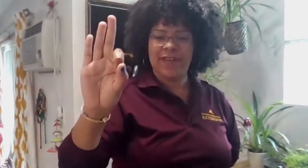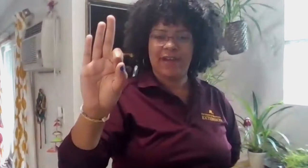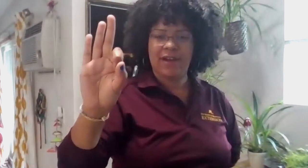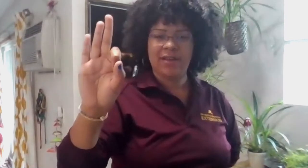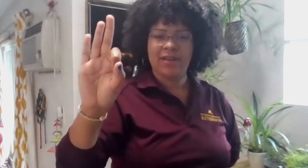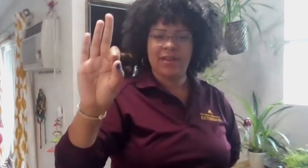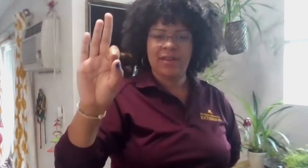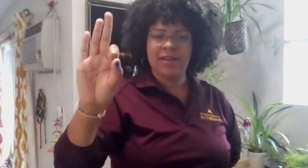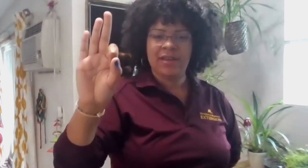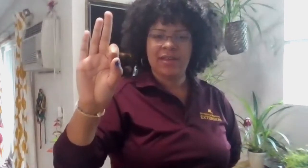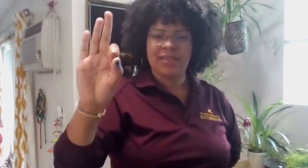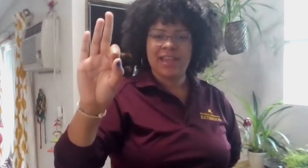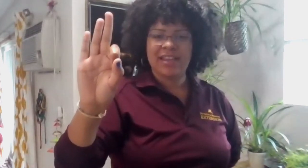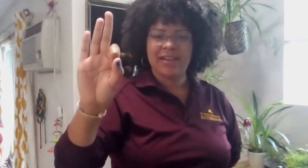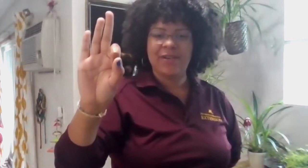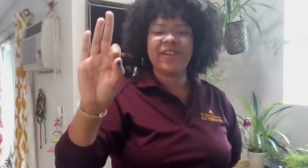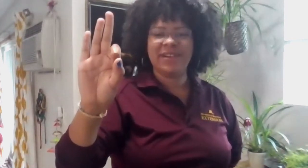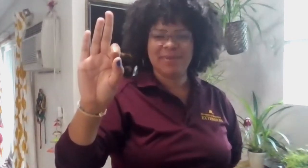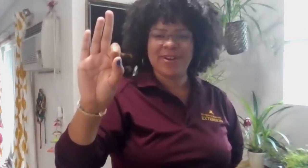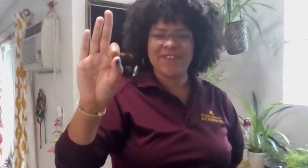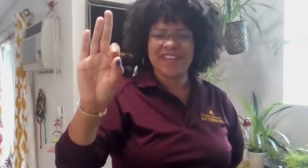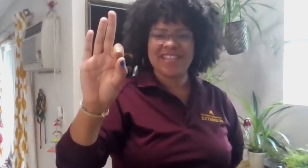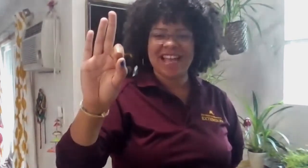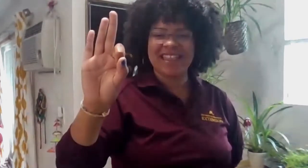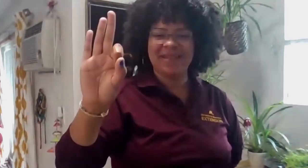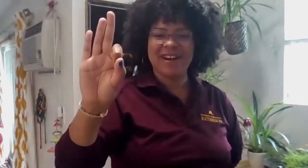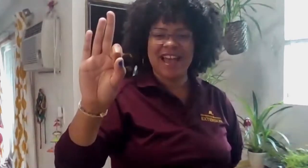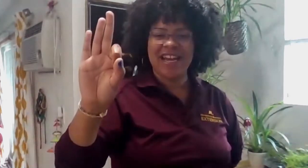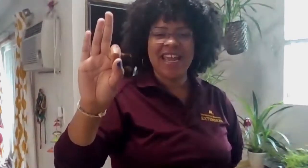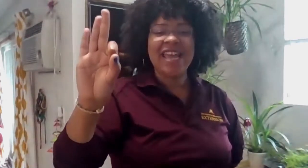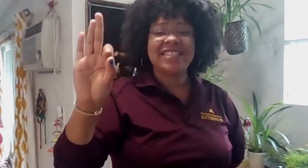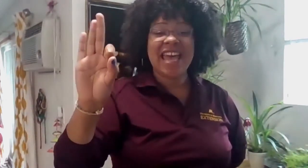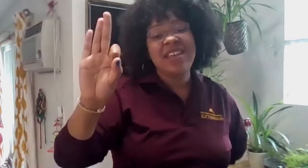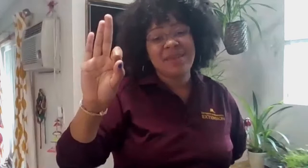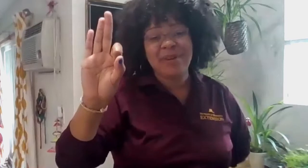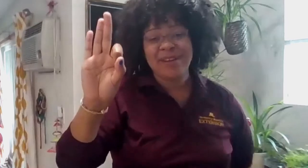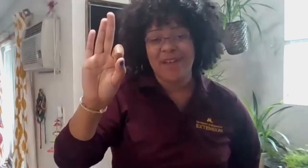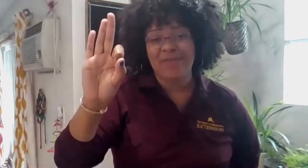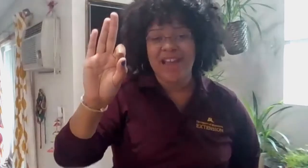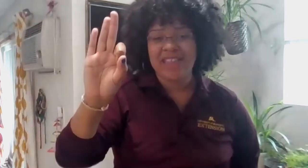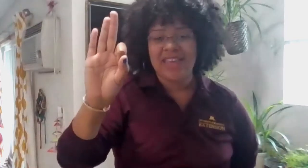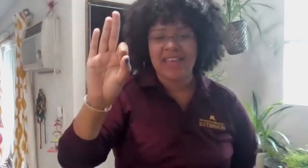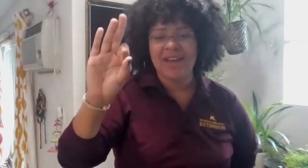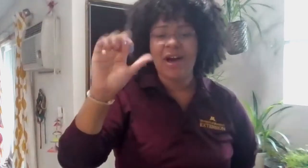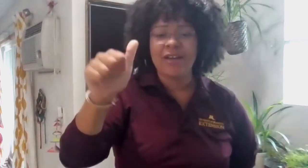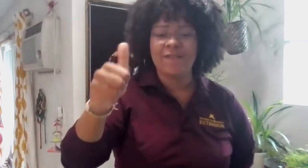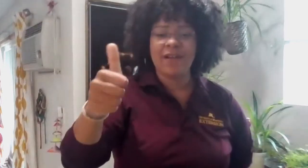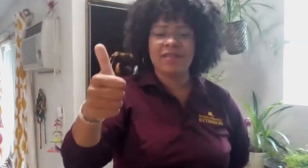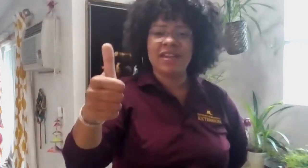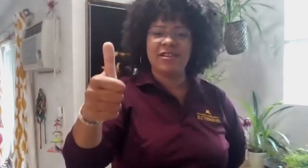finger. Sliding it over. Perfect. That's the number nine. 10 is a pretty fun one, I think. All your fingers in and your